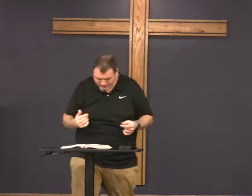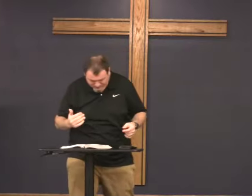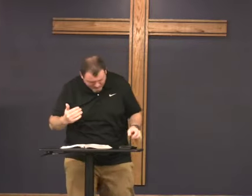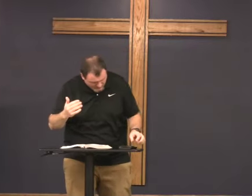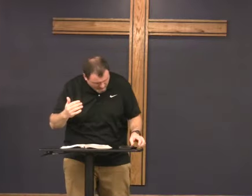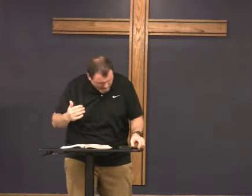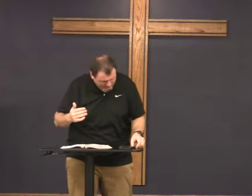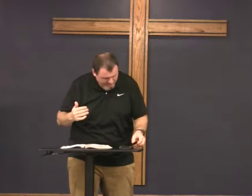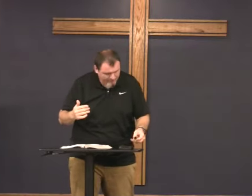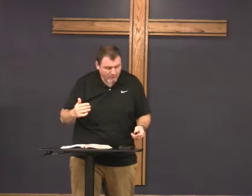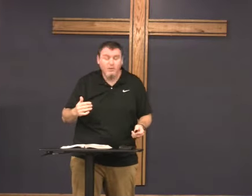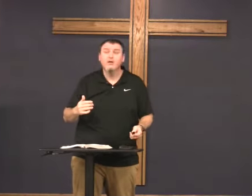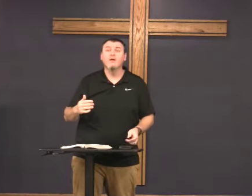Well, what does the angel do?